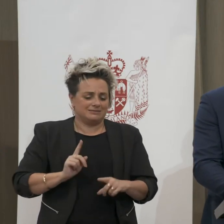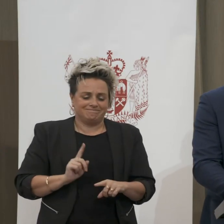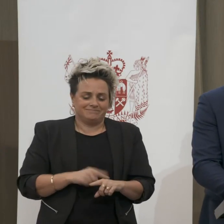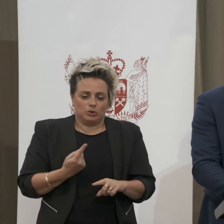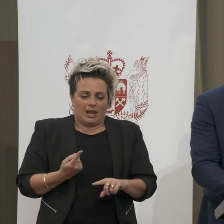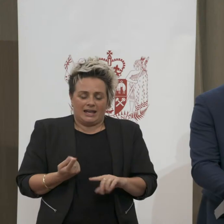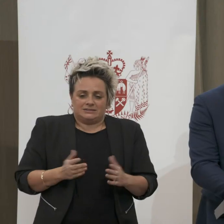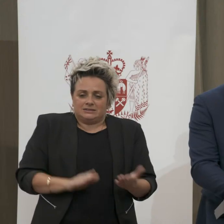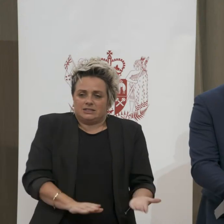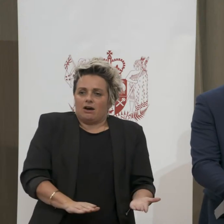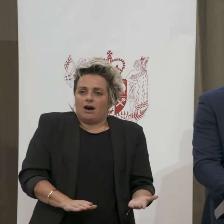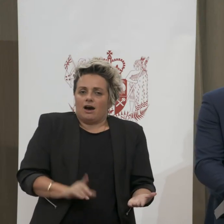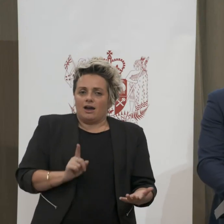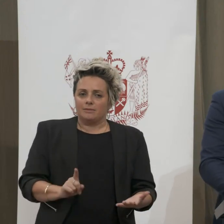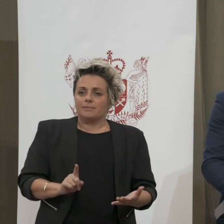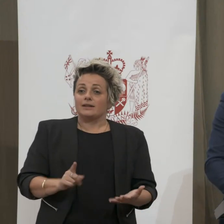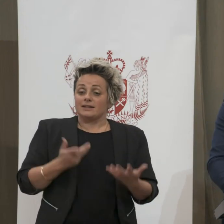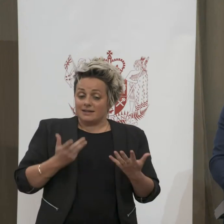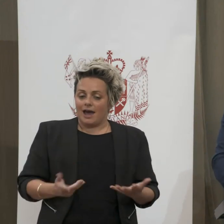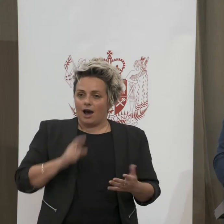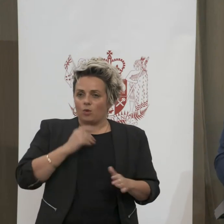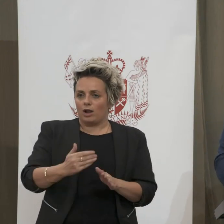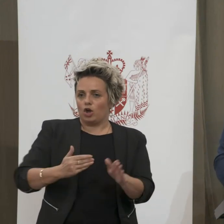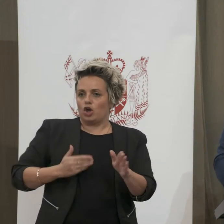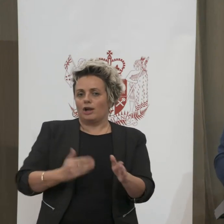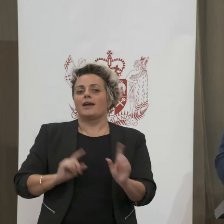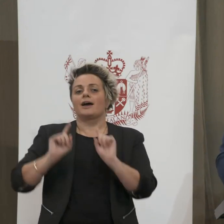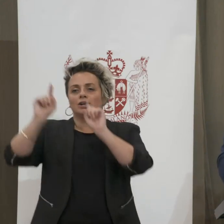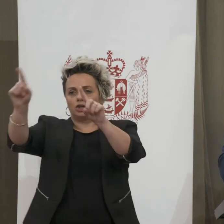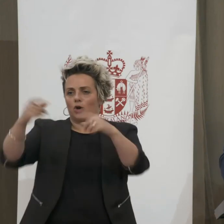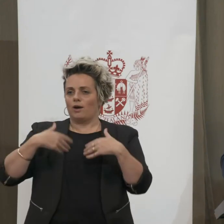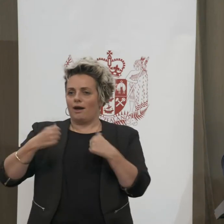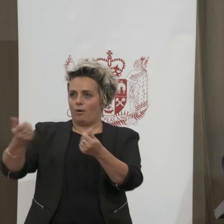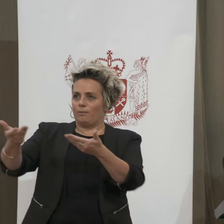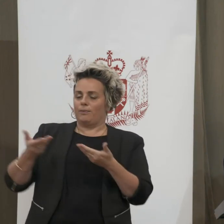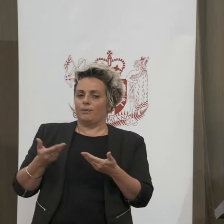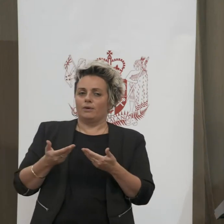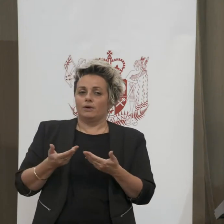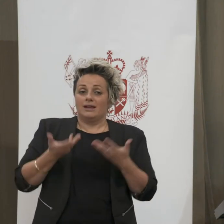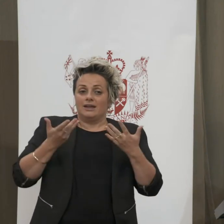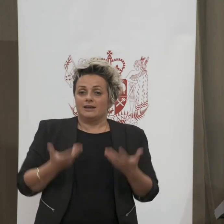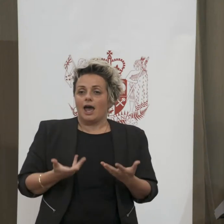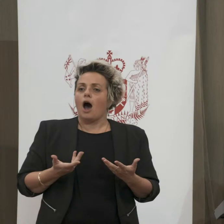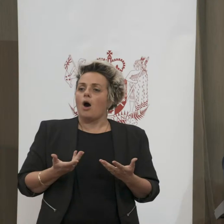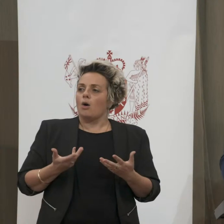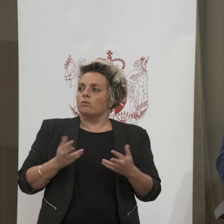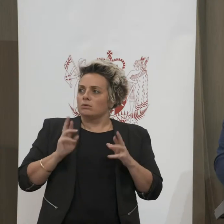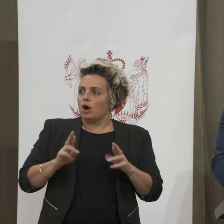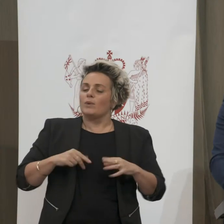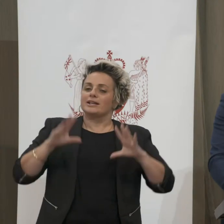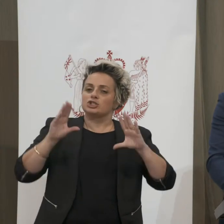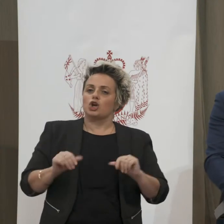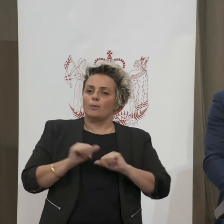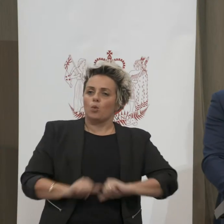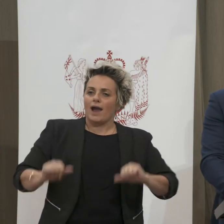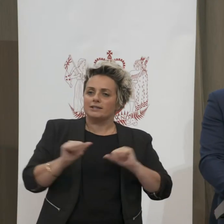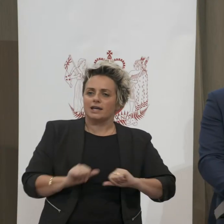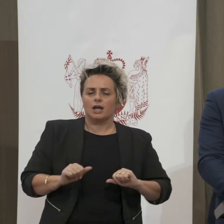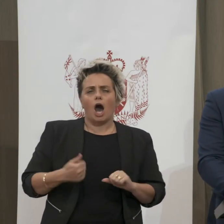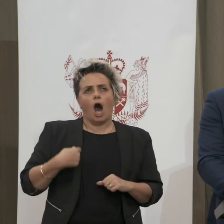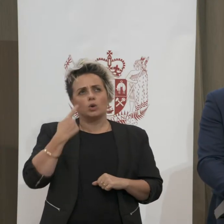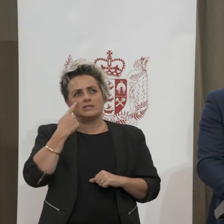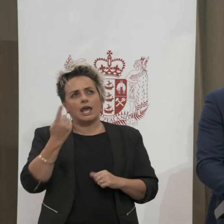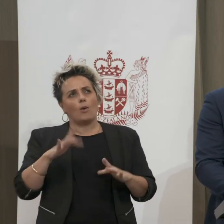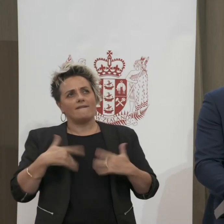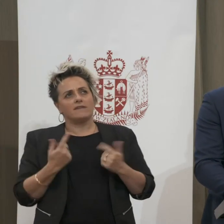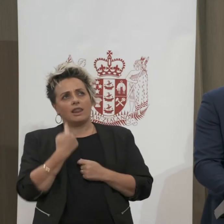to save a life. We would no longer hang in there, wait it out, or tell ourselves, I'll see how I feel